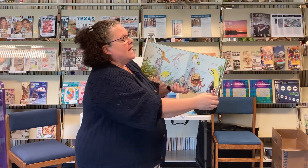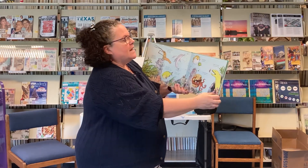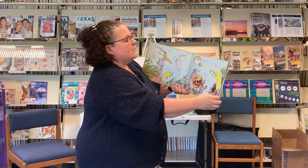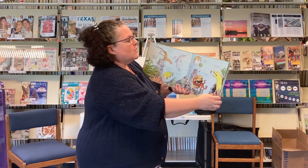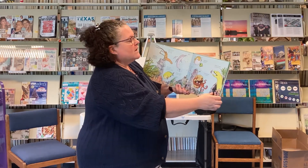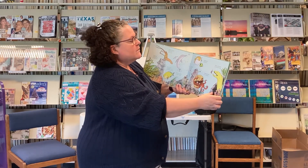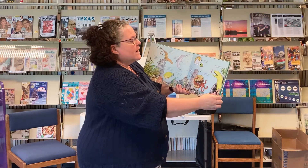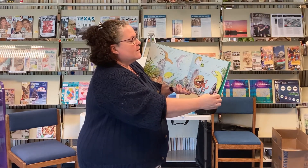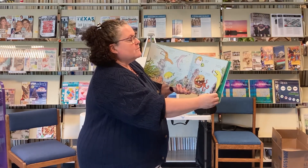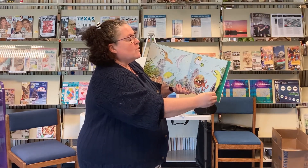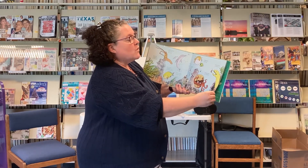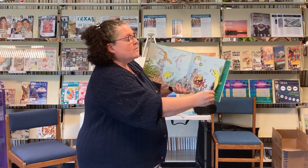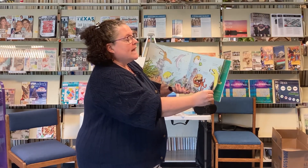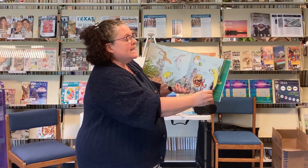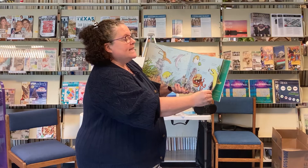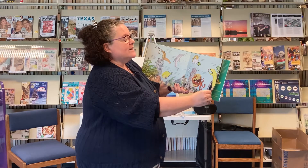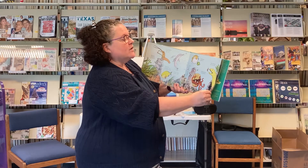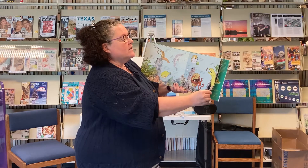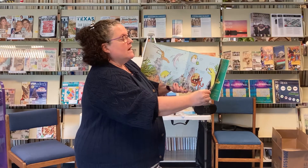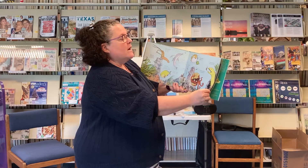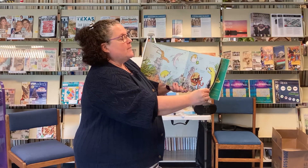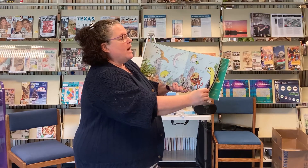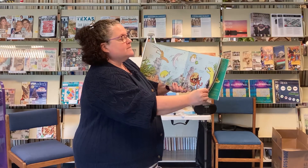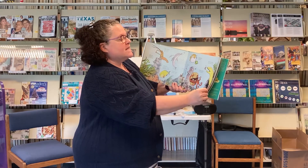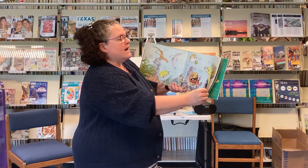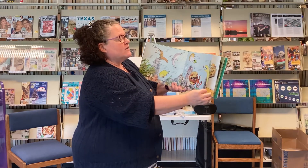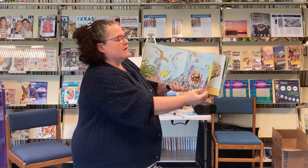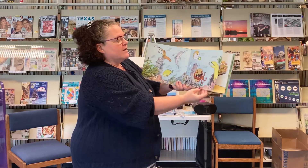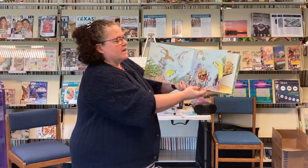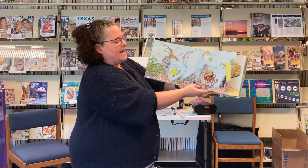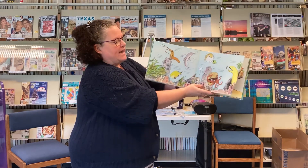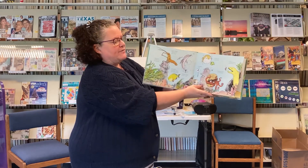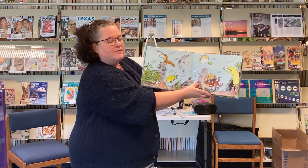And moray eel pops out of her cave.